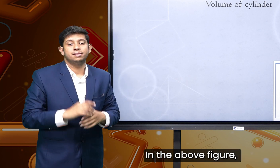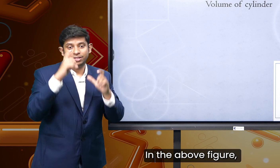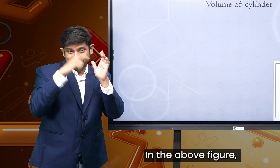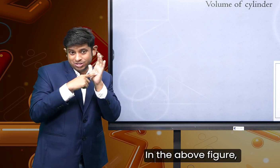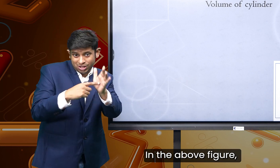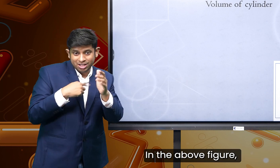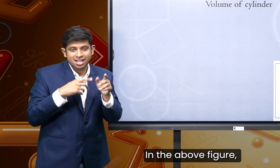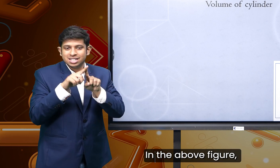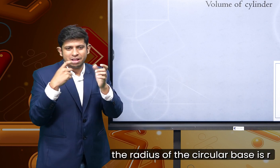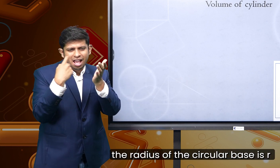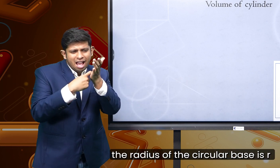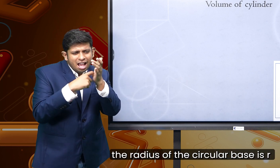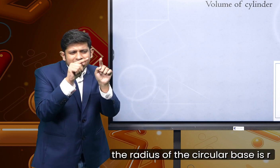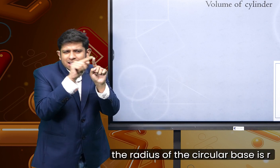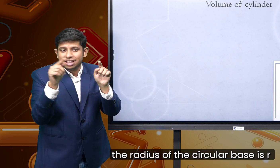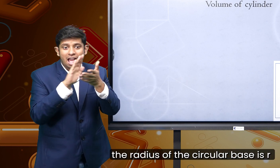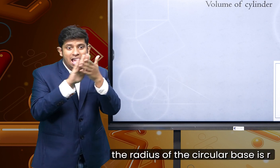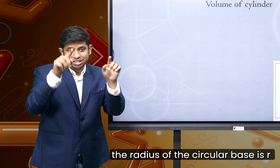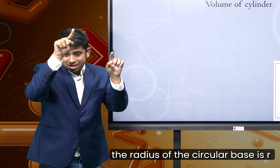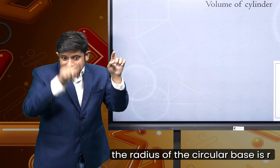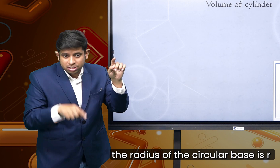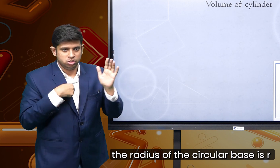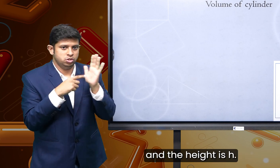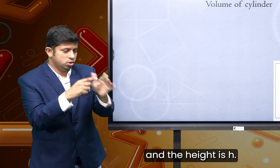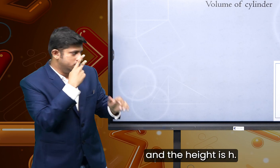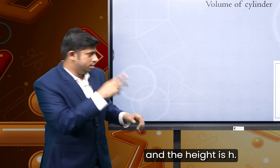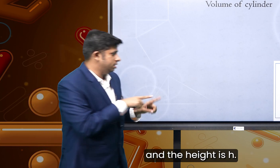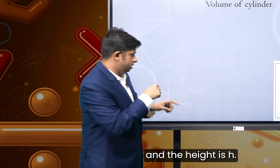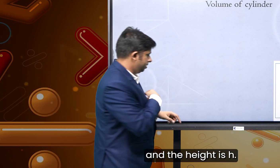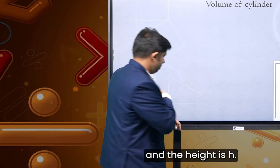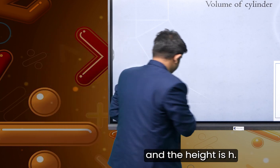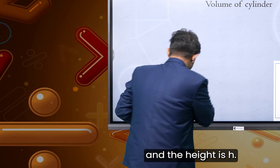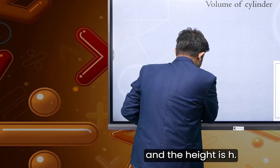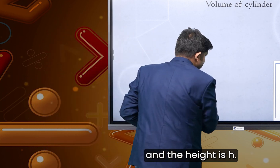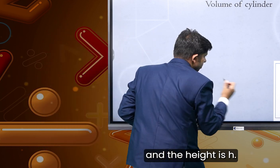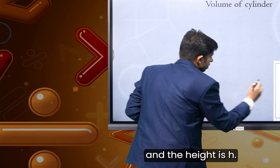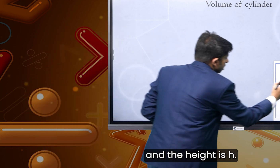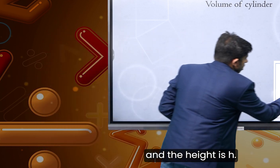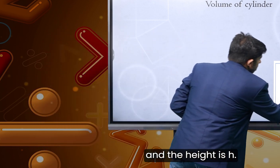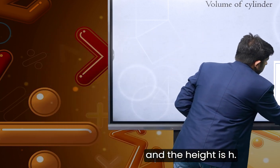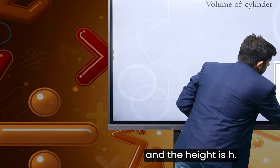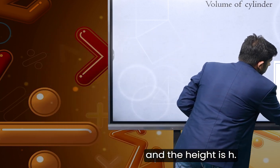In the above figure, the radius of the circular base is r and the height is h.